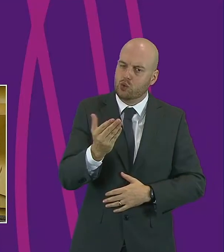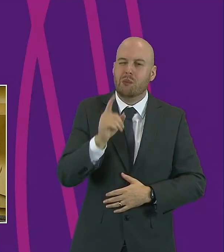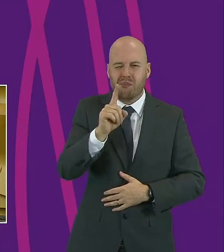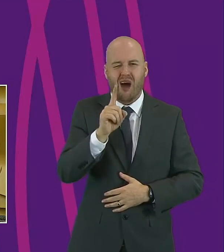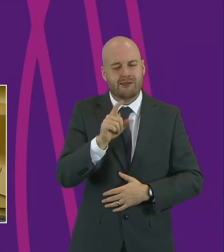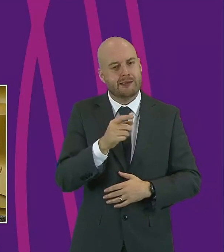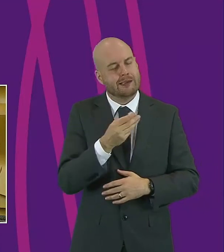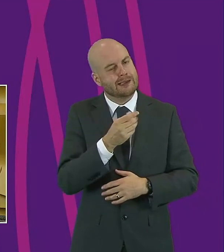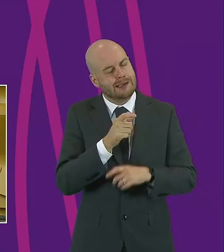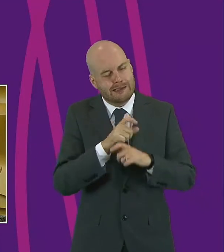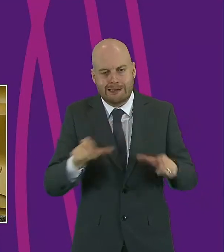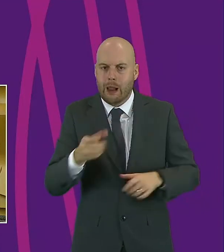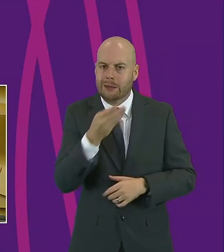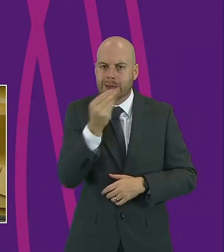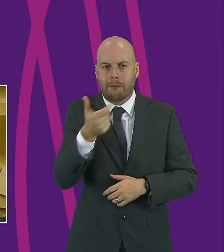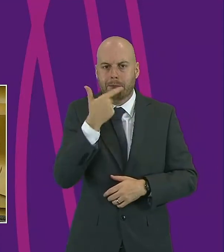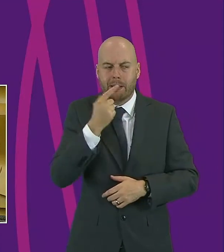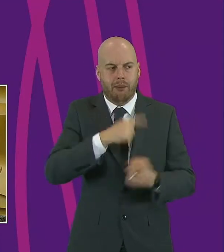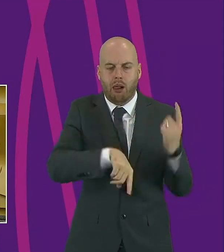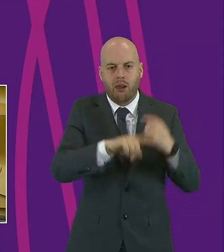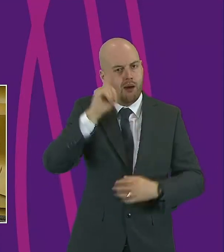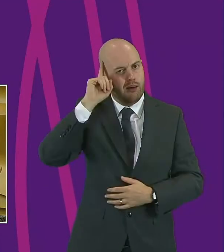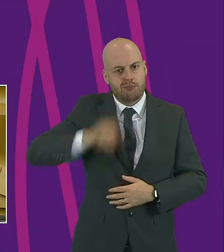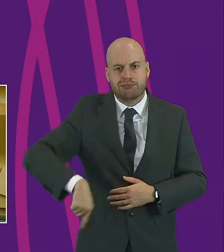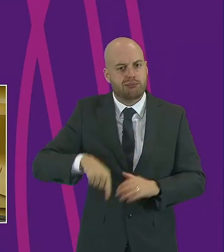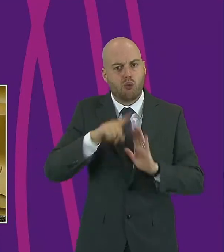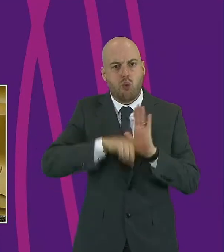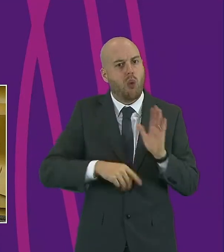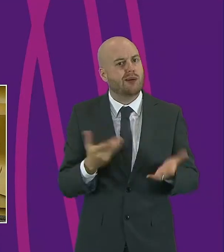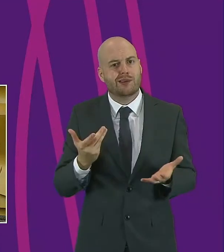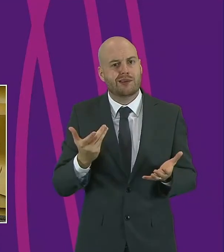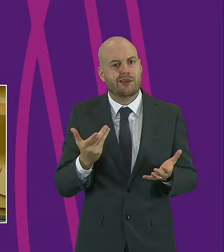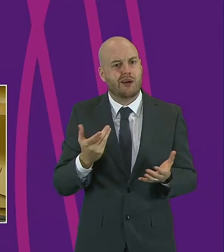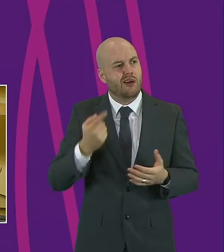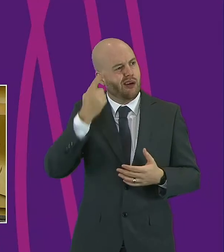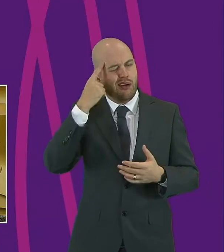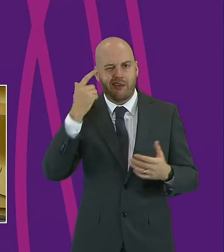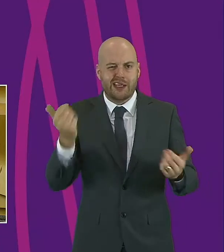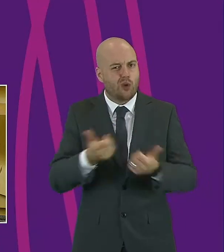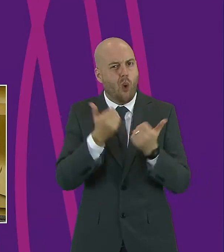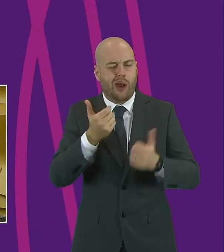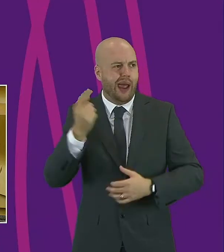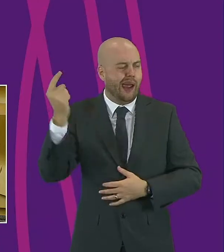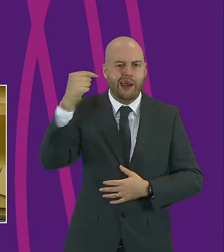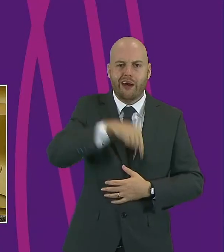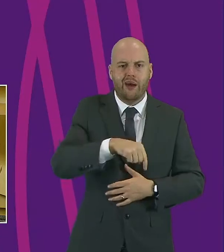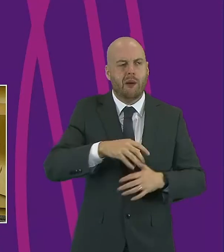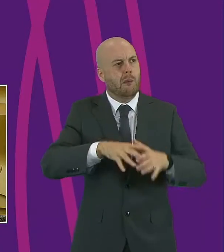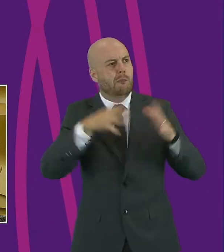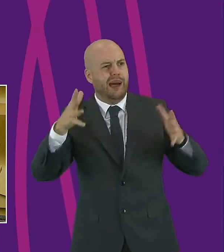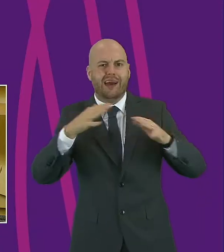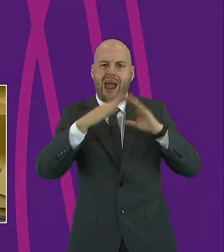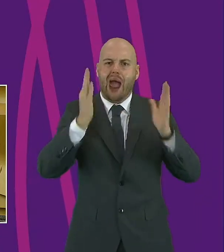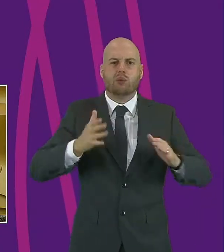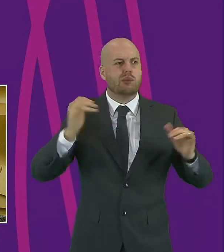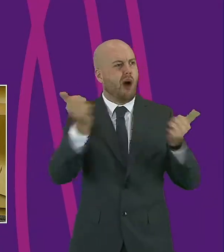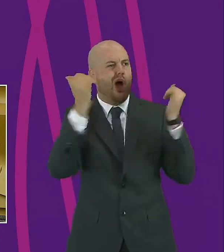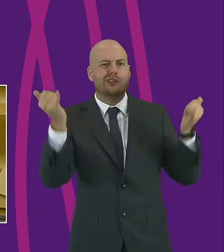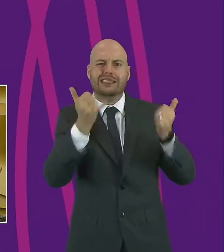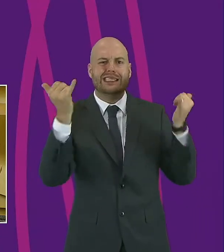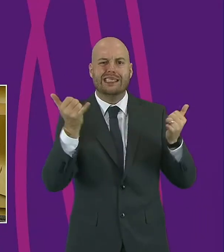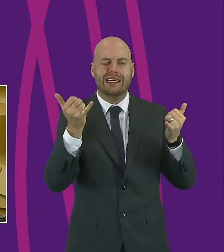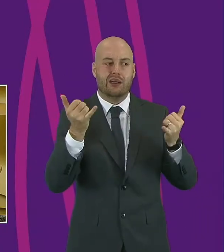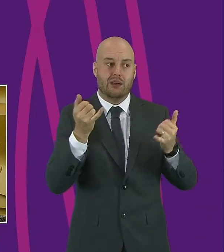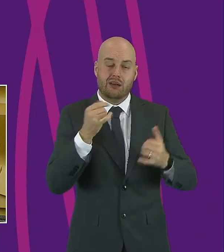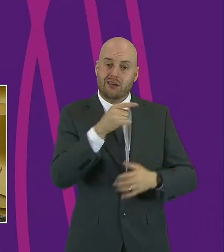minority don't, and we know that large house parties pose a very real and significant risk of causing clusters and outbreaks, such